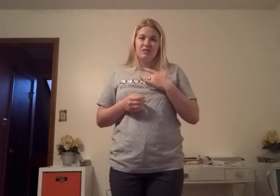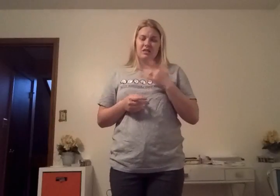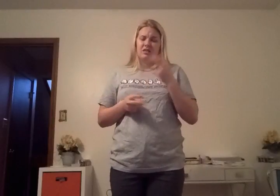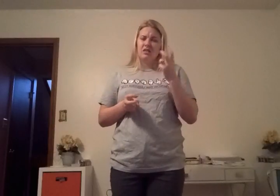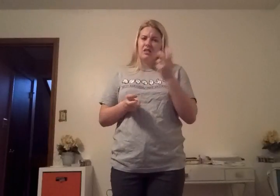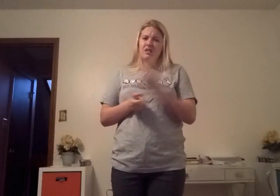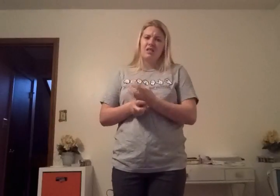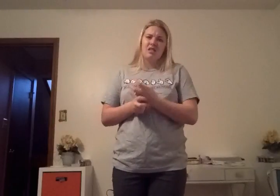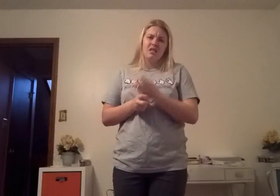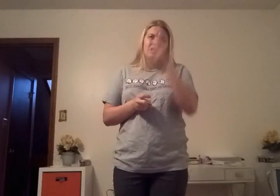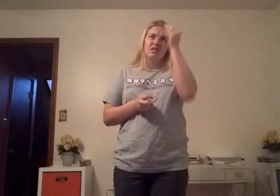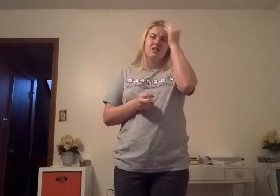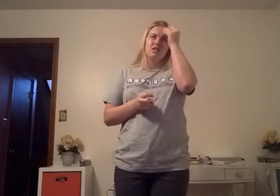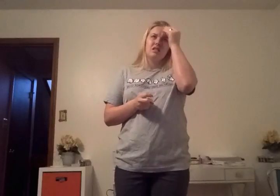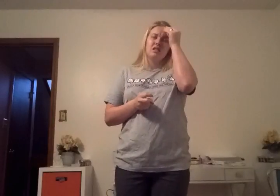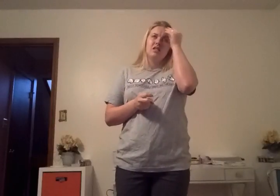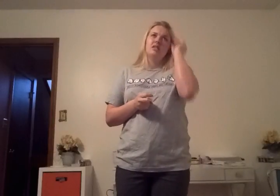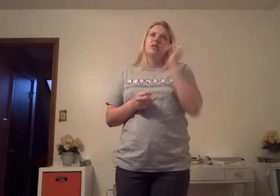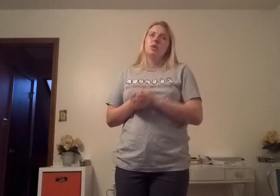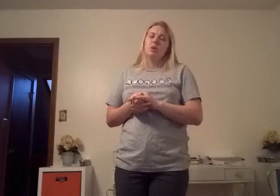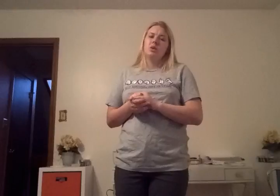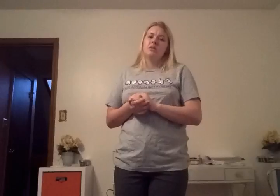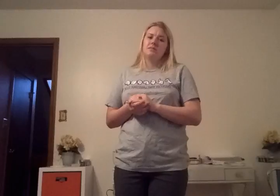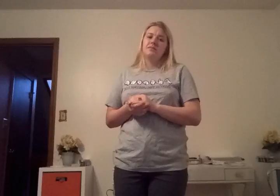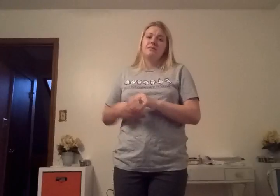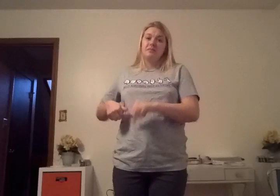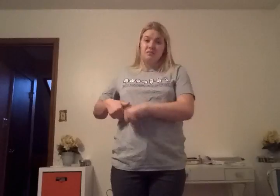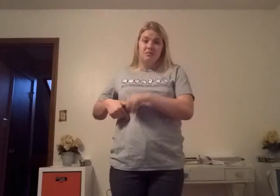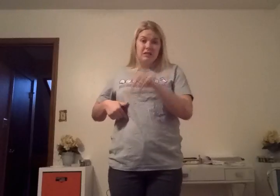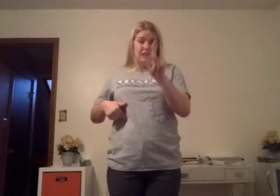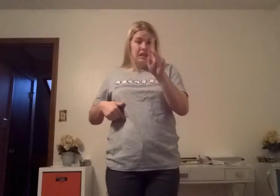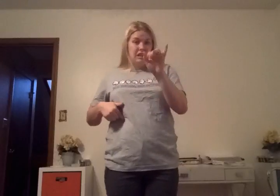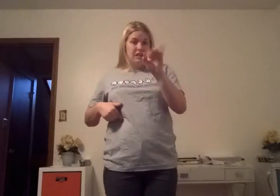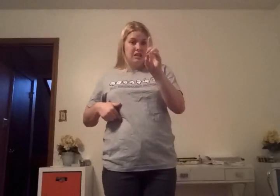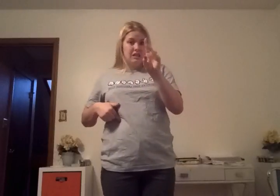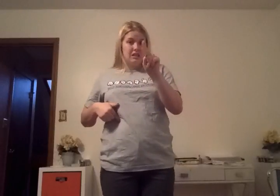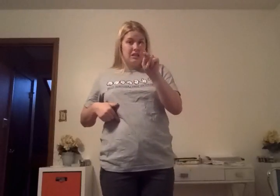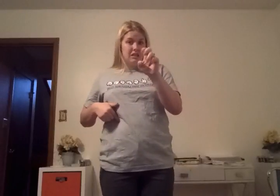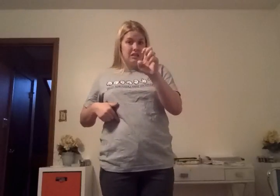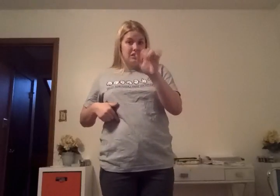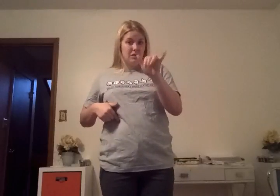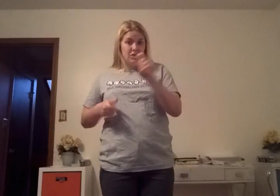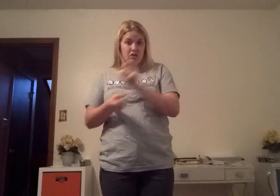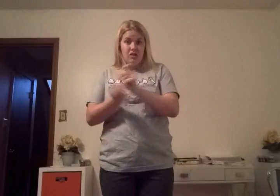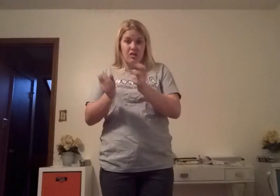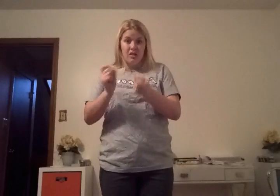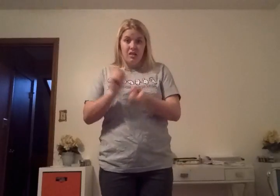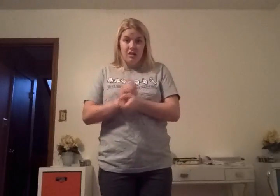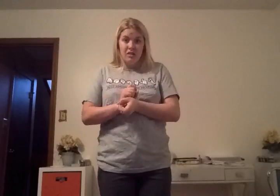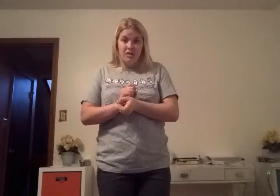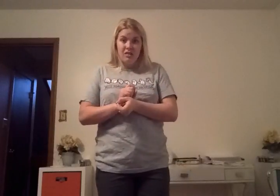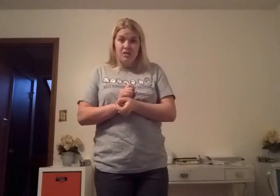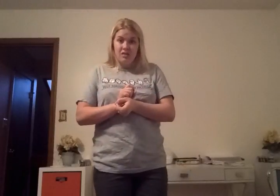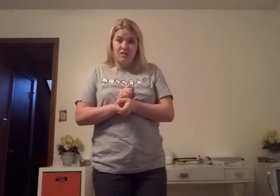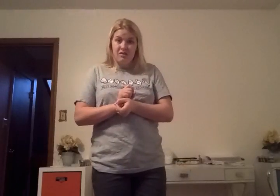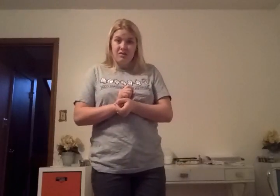that as soon as I got the kidney transplant, my arthritis went away. my lupus, there's about a 3 to 5%